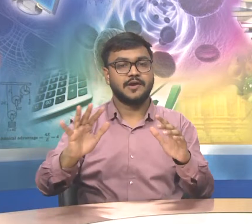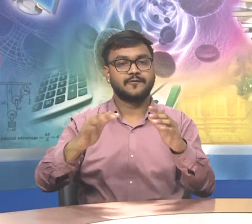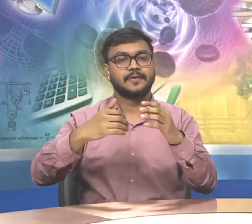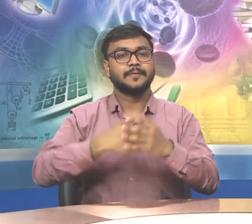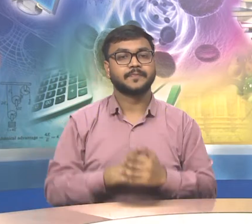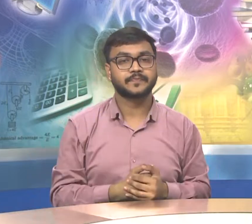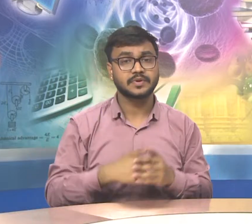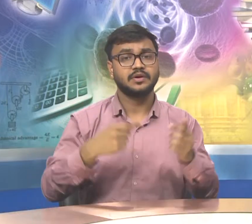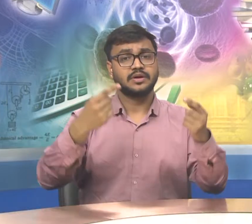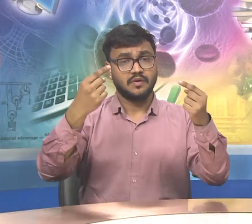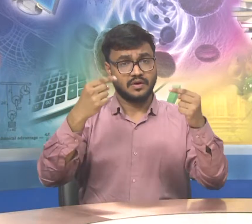countries.